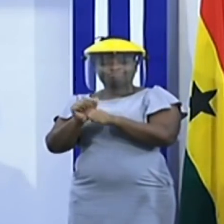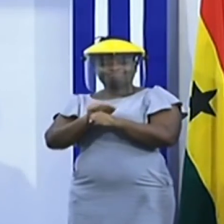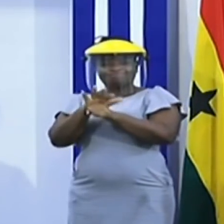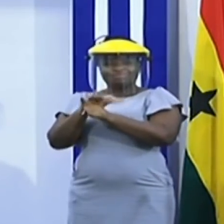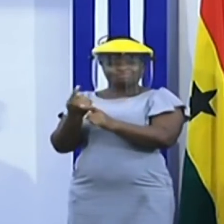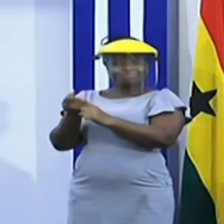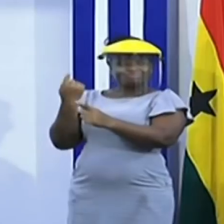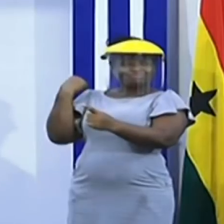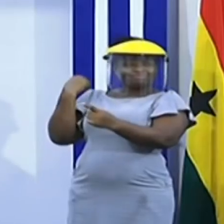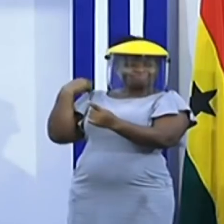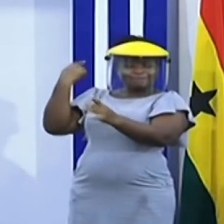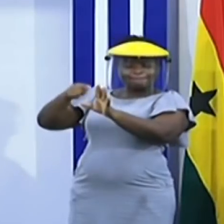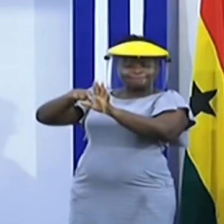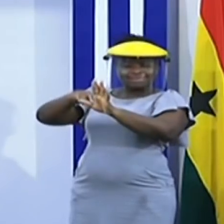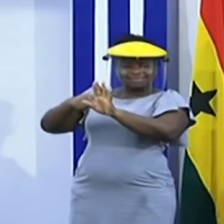last now is